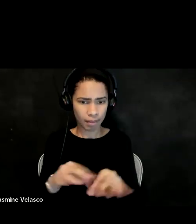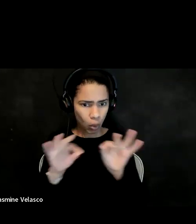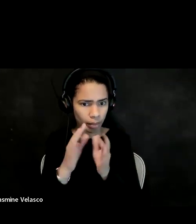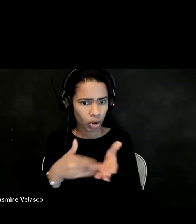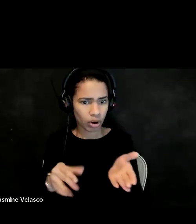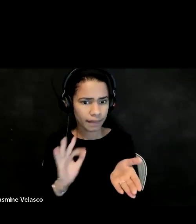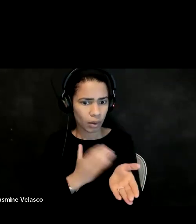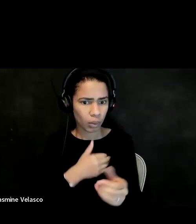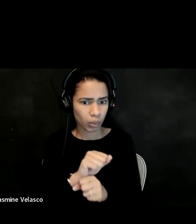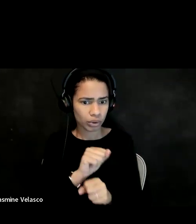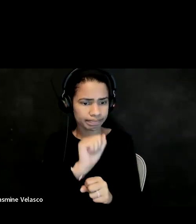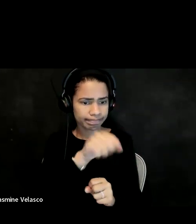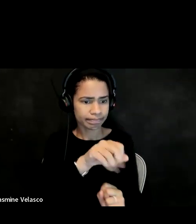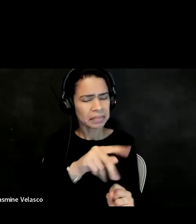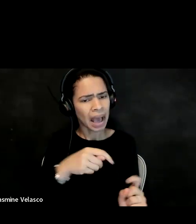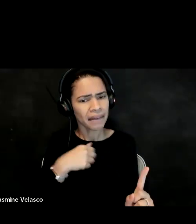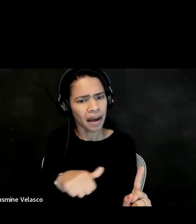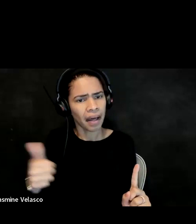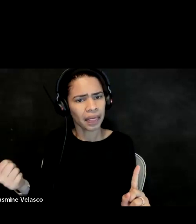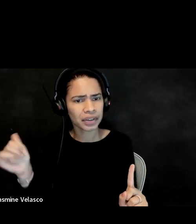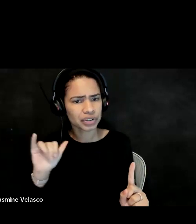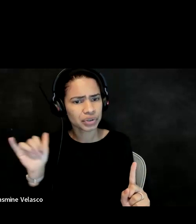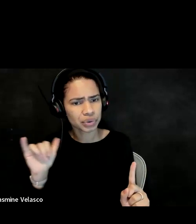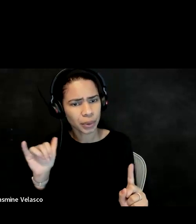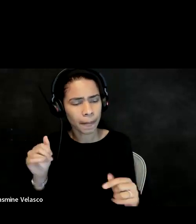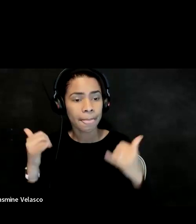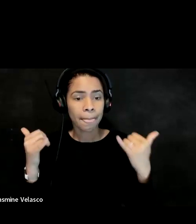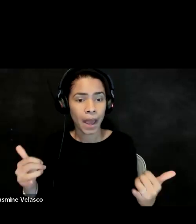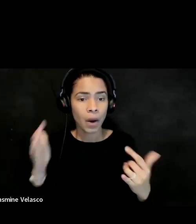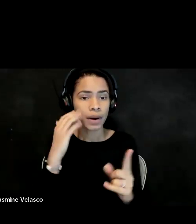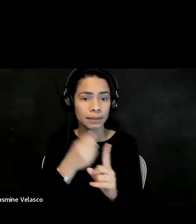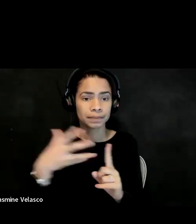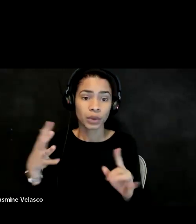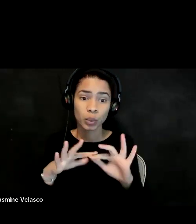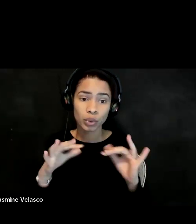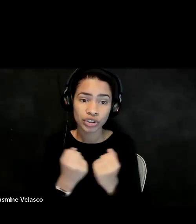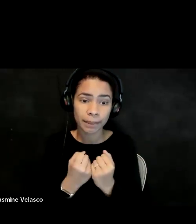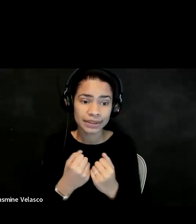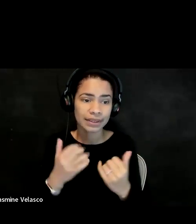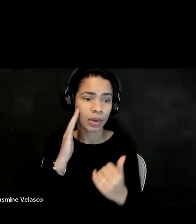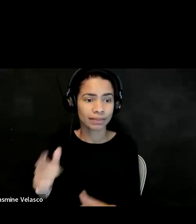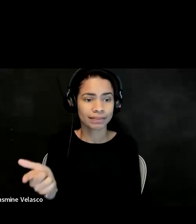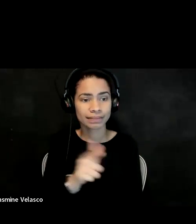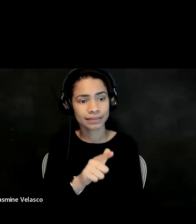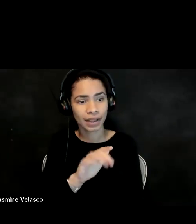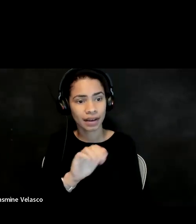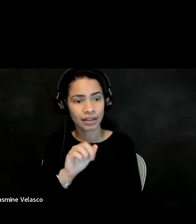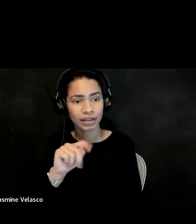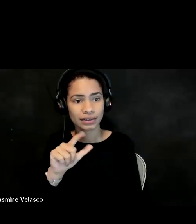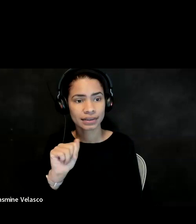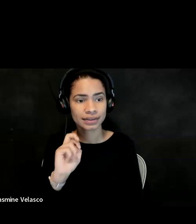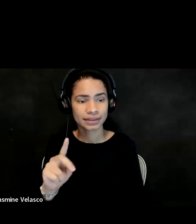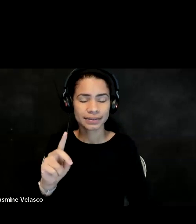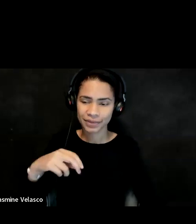do, there are also other ways that we help students along the spectrum. So now we're going to talk a little bit about workshops, and I'm going to let Cartland kind of get to that.